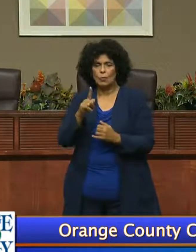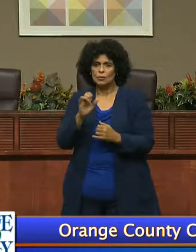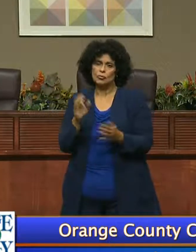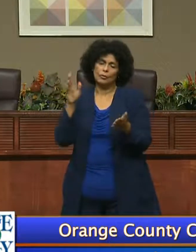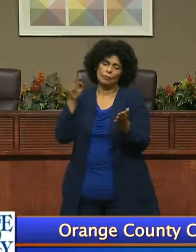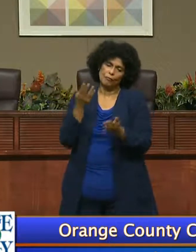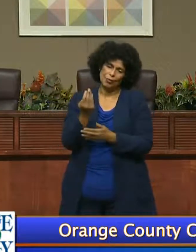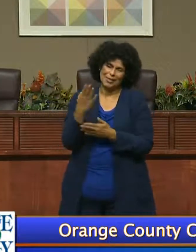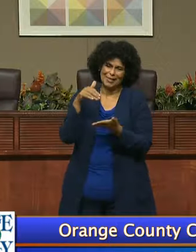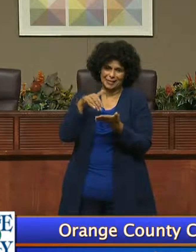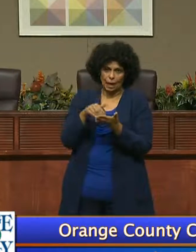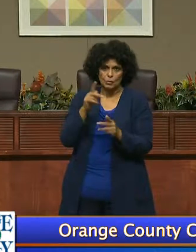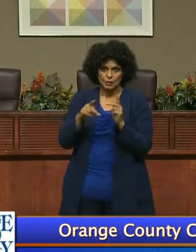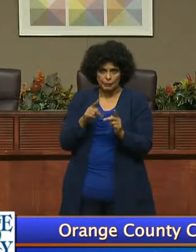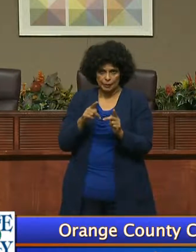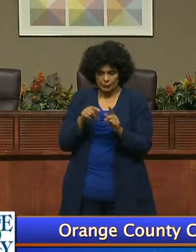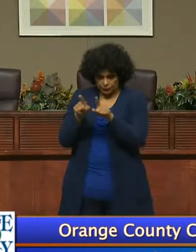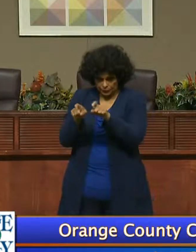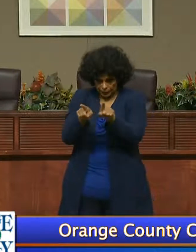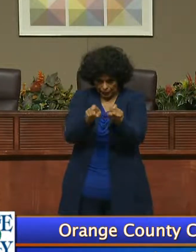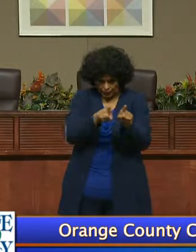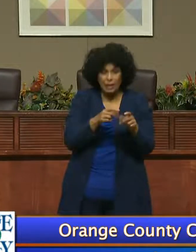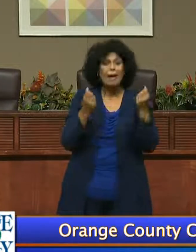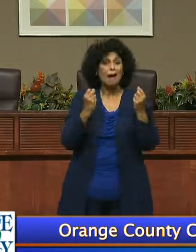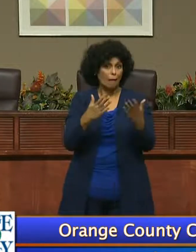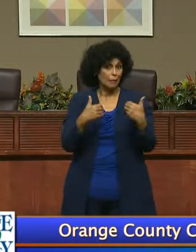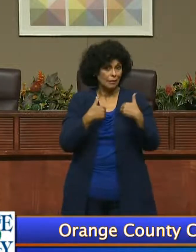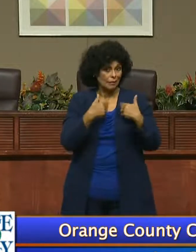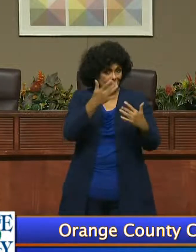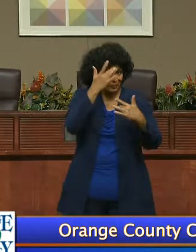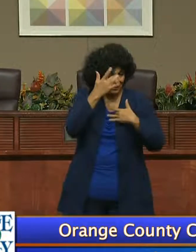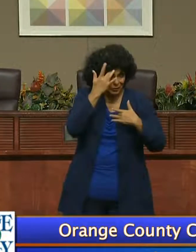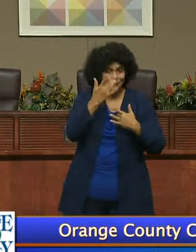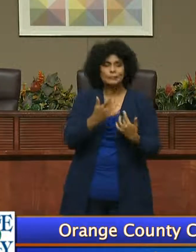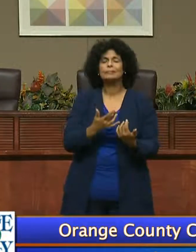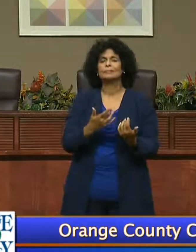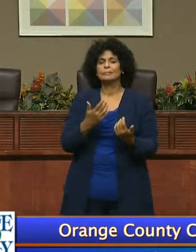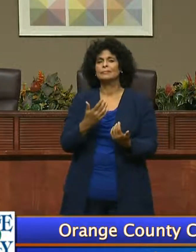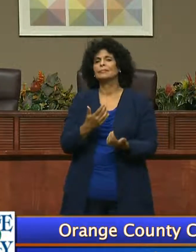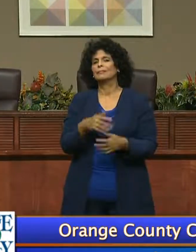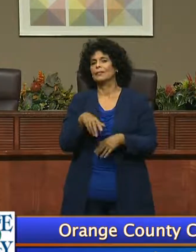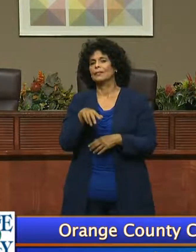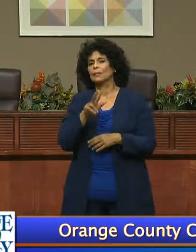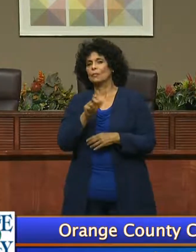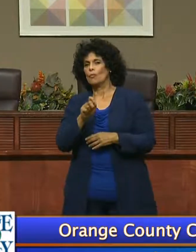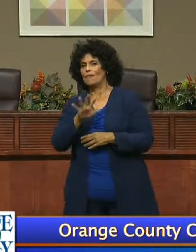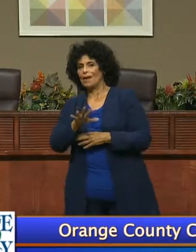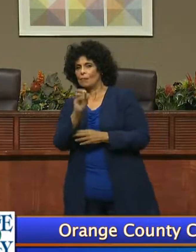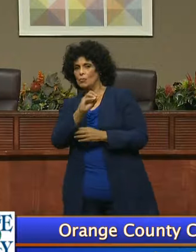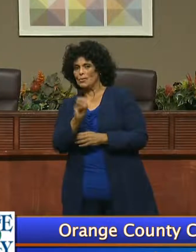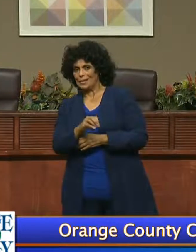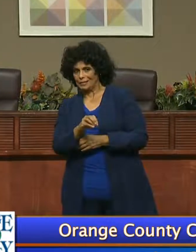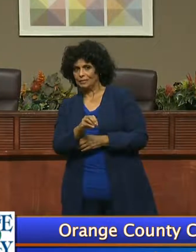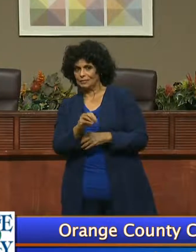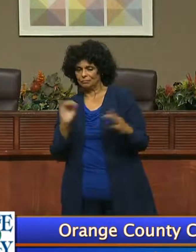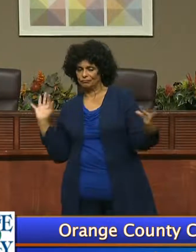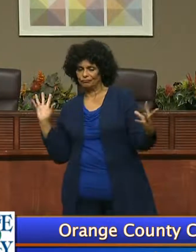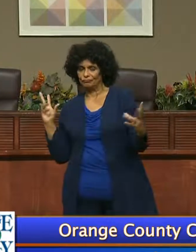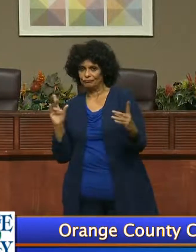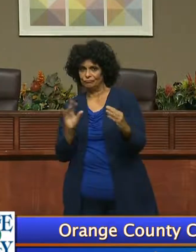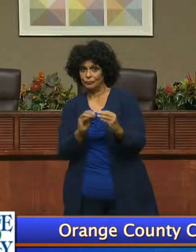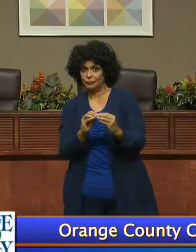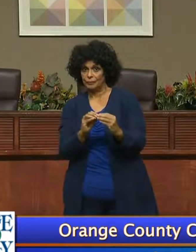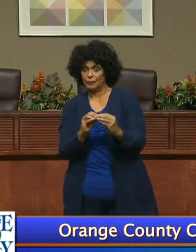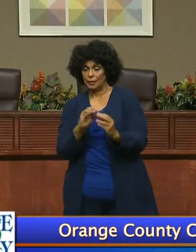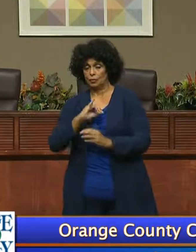114,000 individuals, and our positivity rate is 5.3% today, cumulative over time. And on June